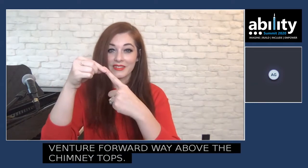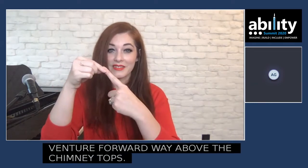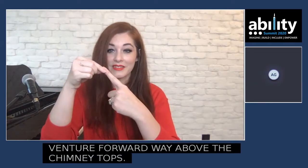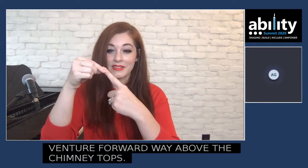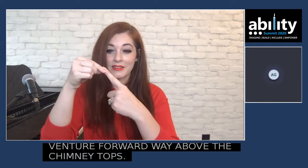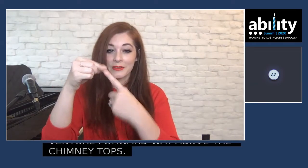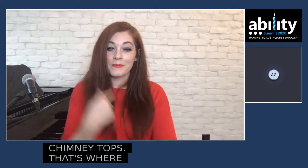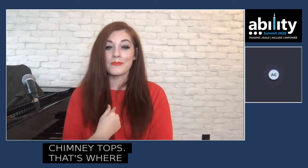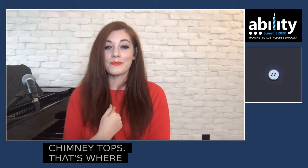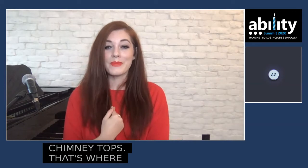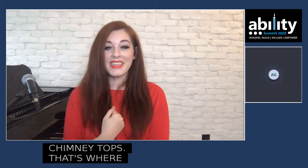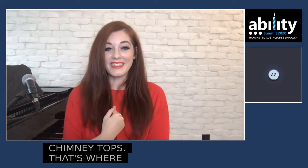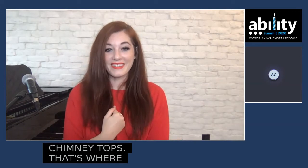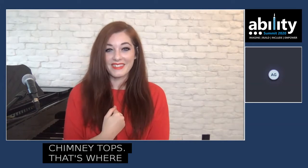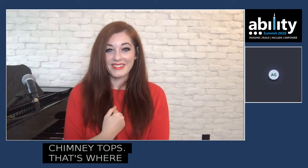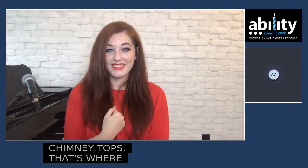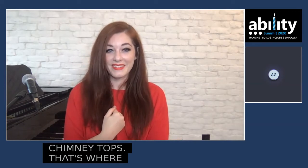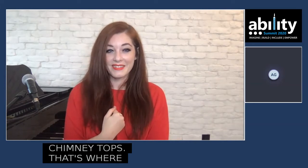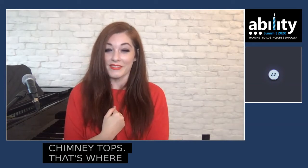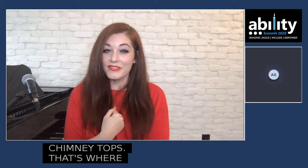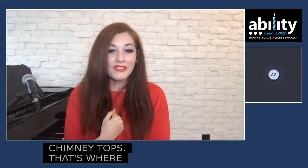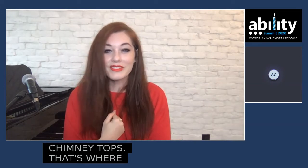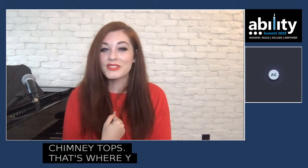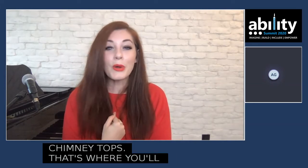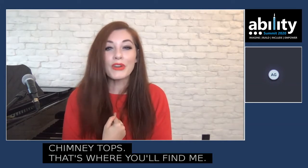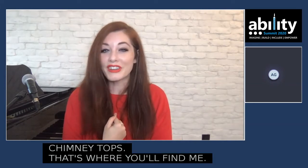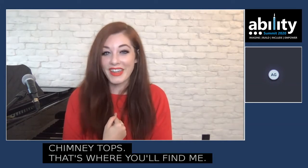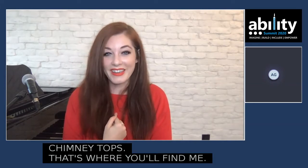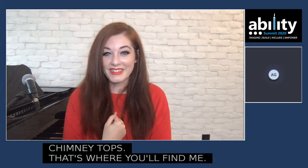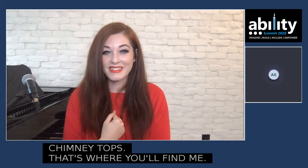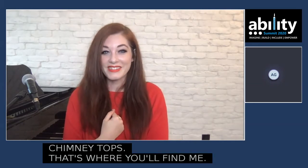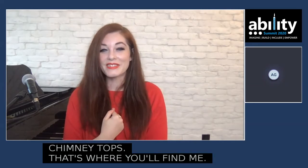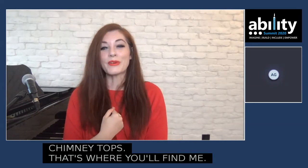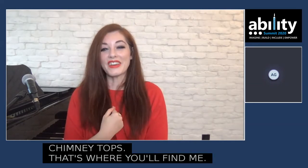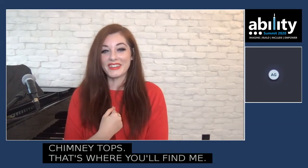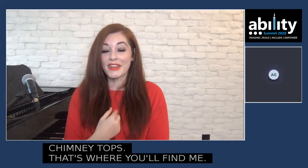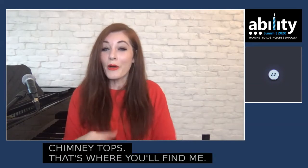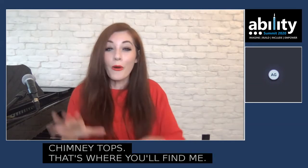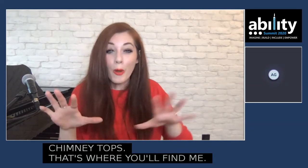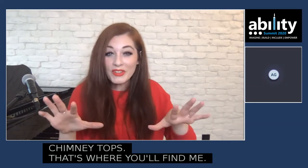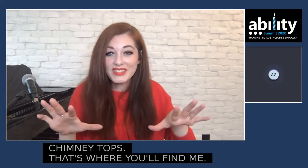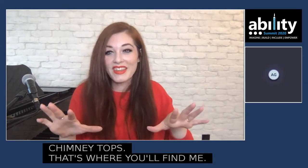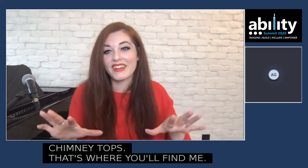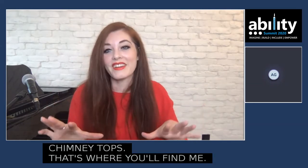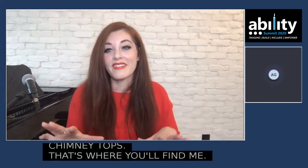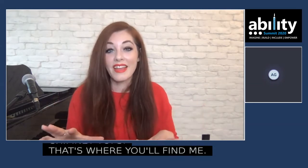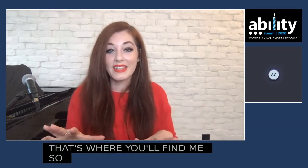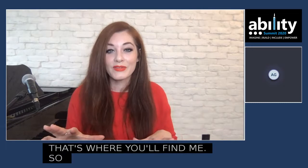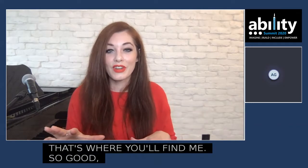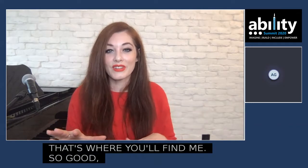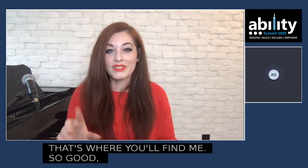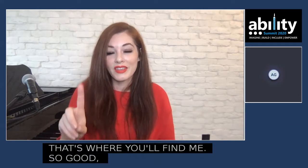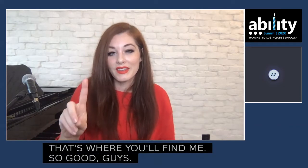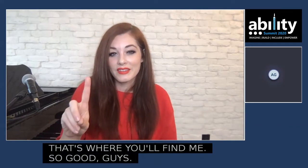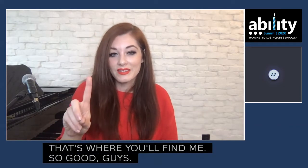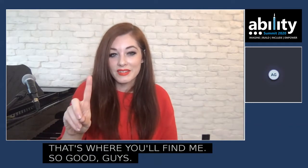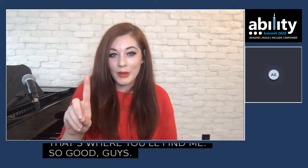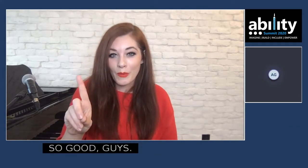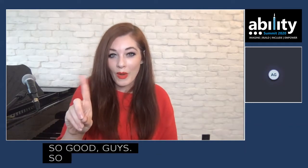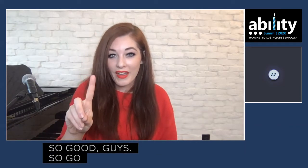find me. So good, guys. So good. Almost there. Last